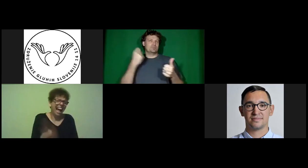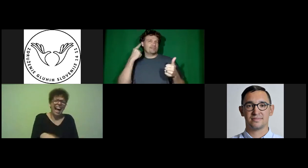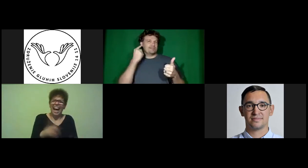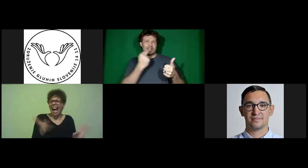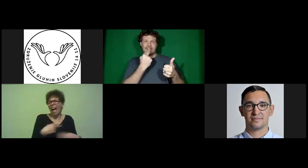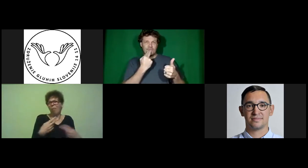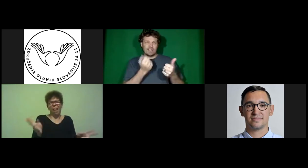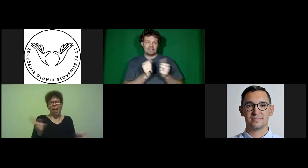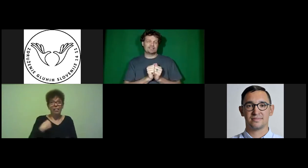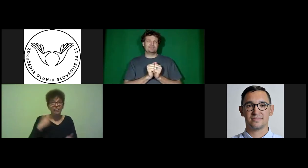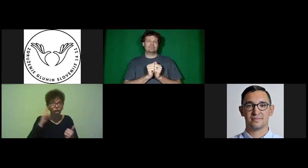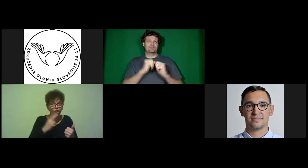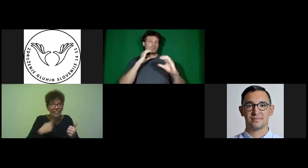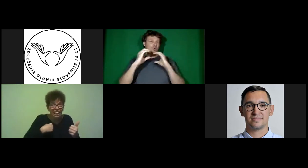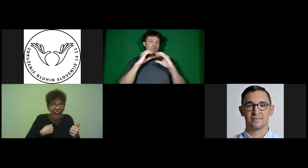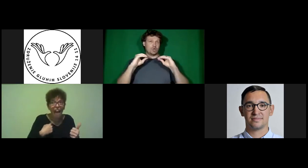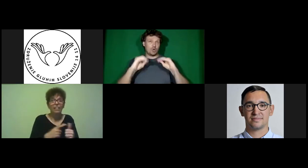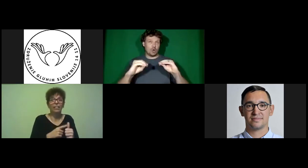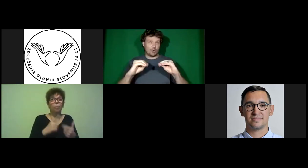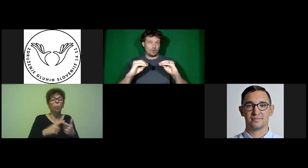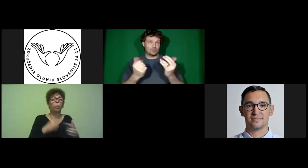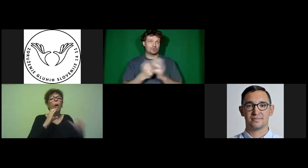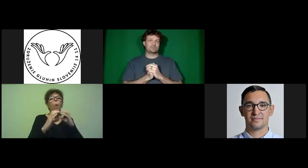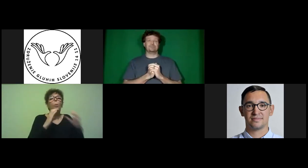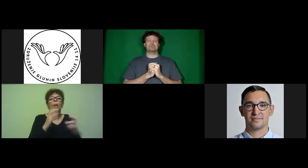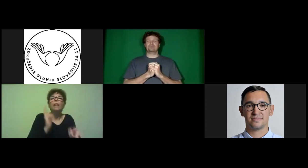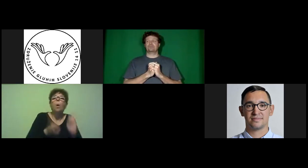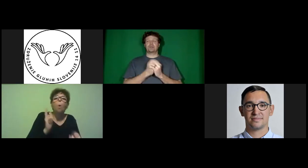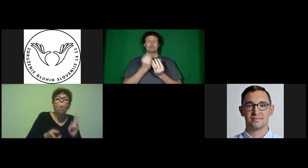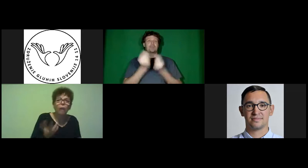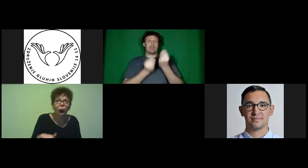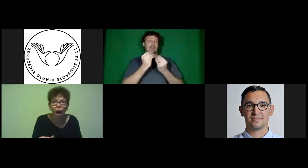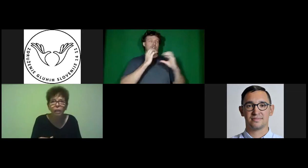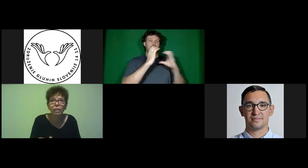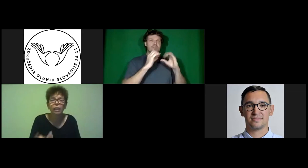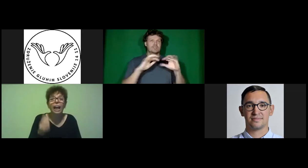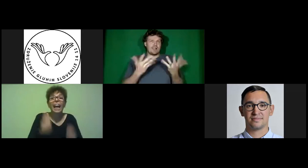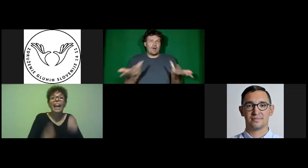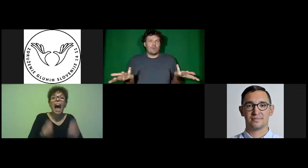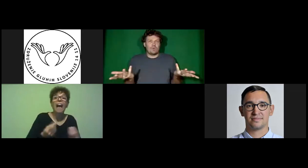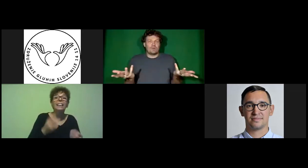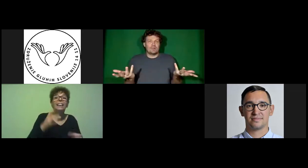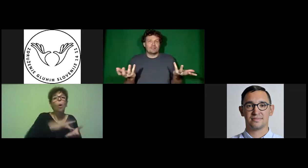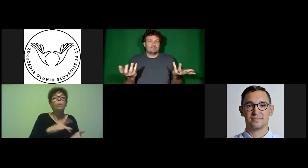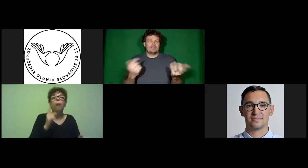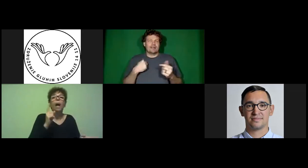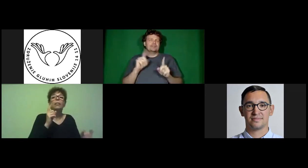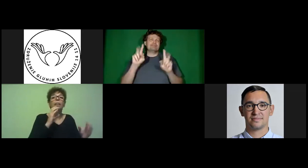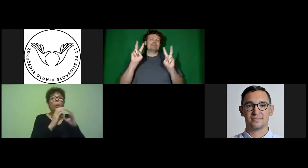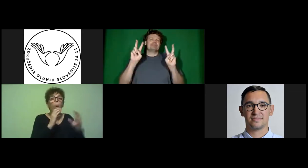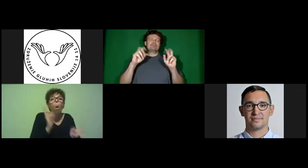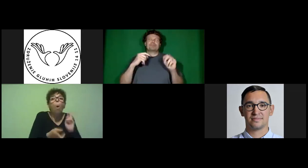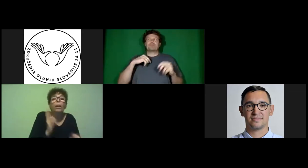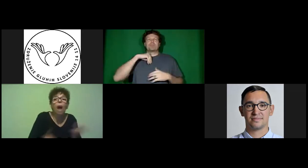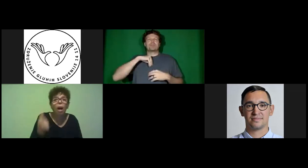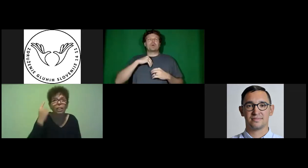the hearing people believed that I couldn't play because I was deaf. How would I communicate with my coach? How would I